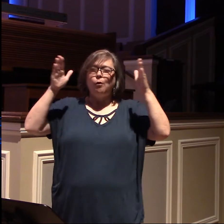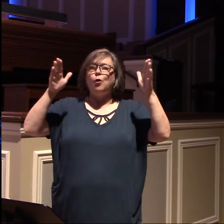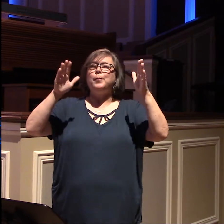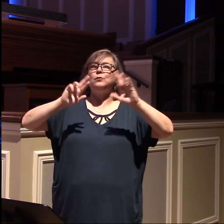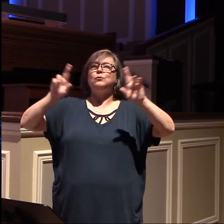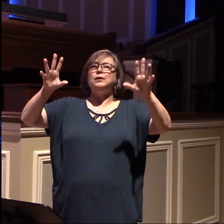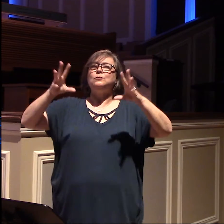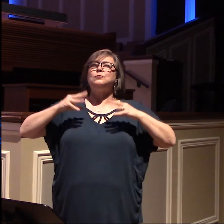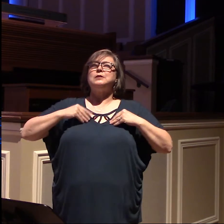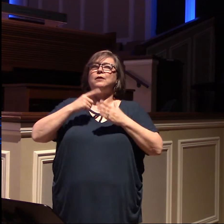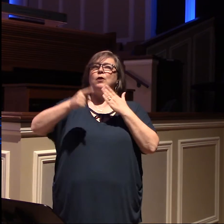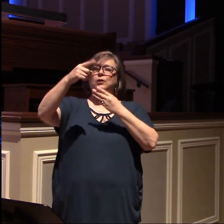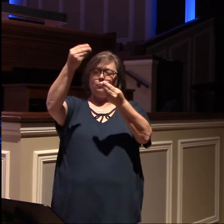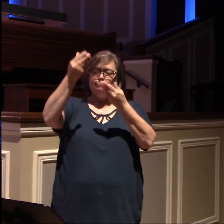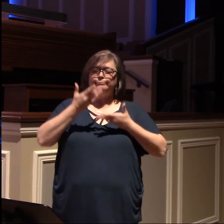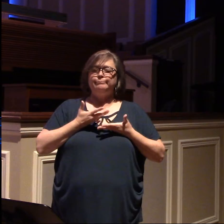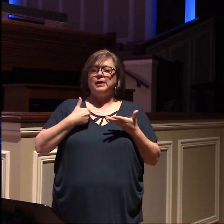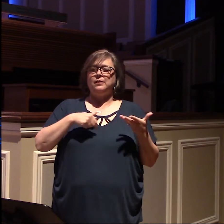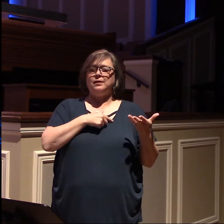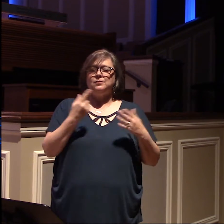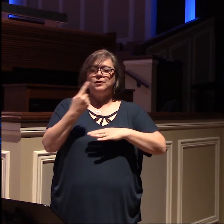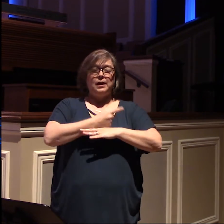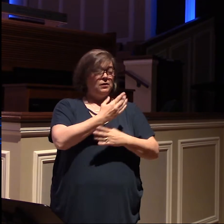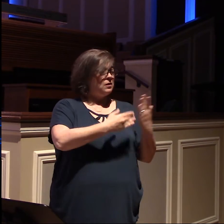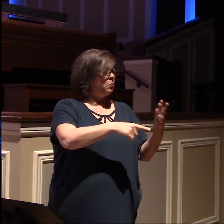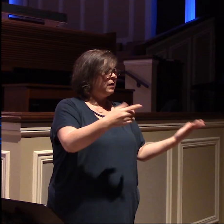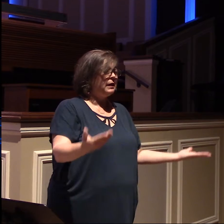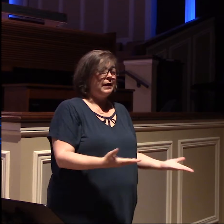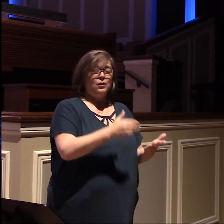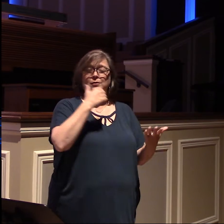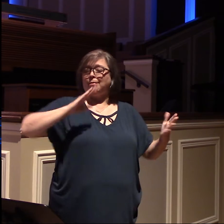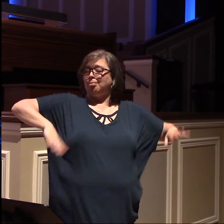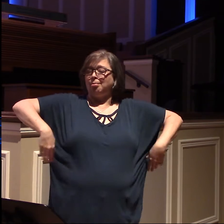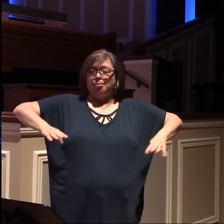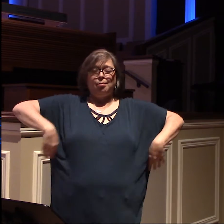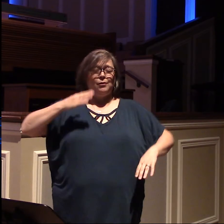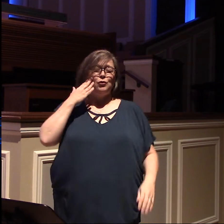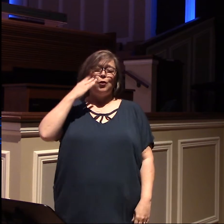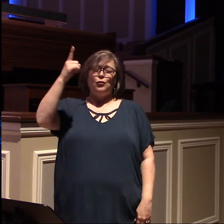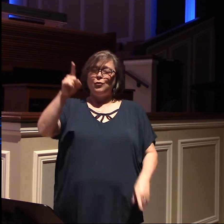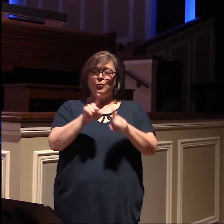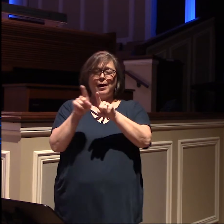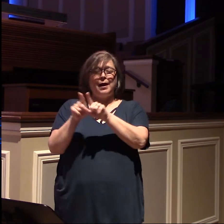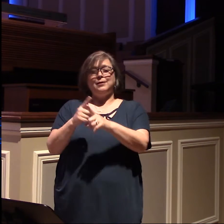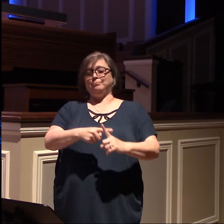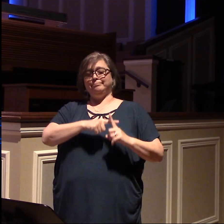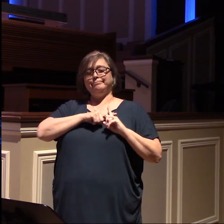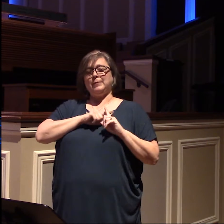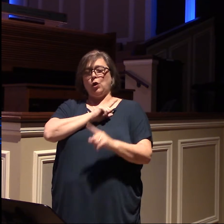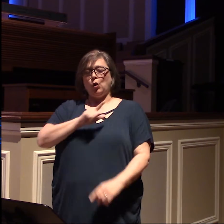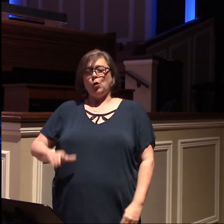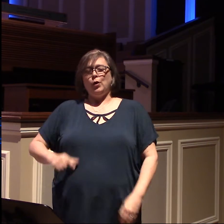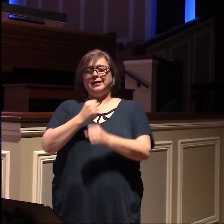And Father, if there is someone here that don't know you today, Lord, as Lord and as Savior, Father, I pray that they will not leave today